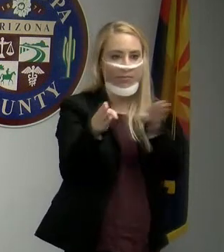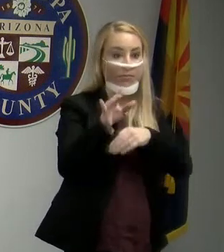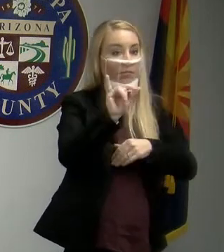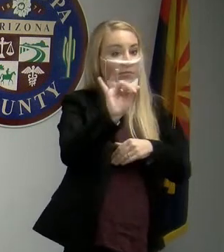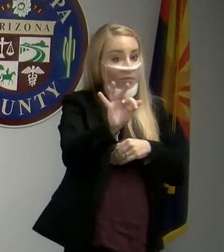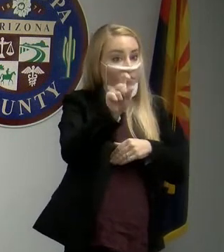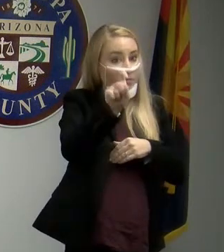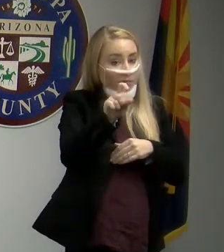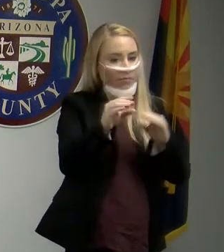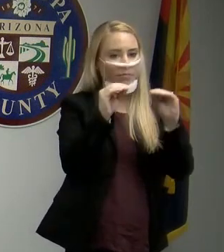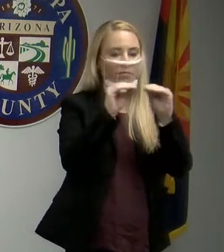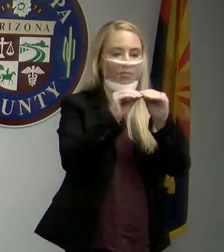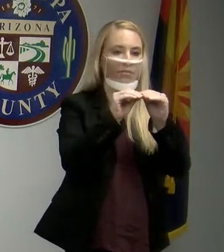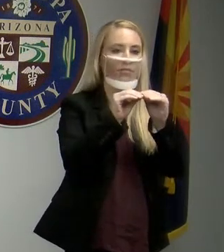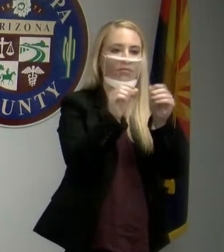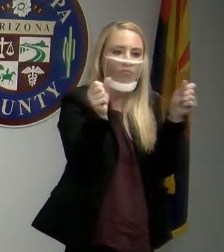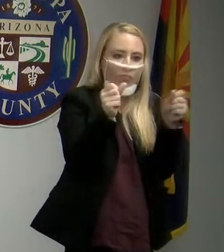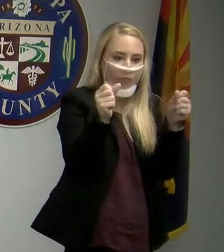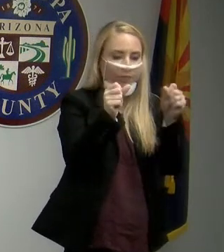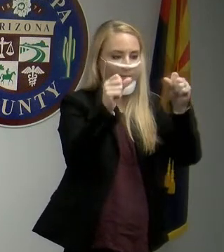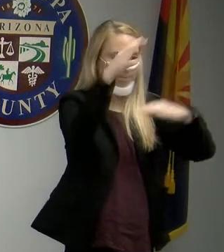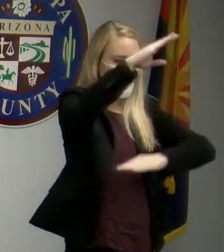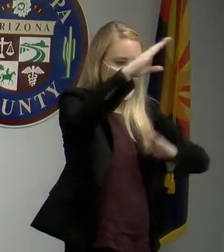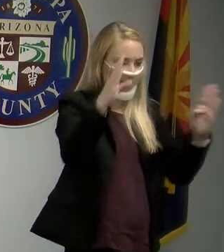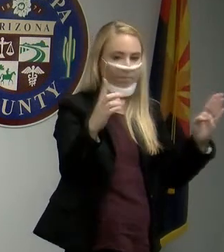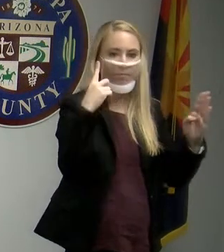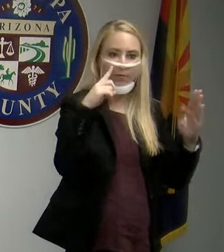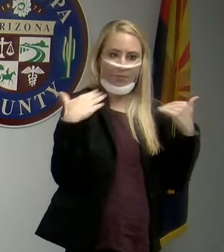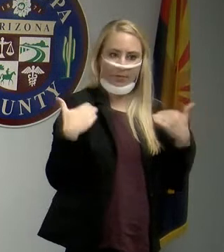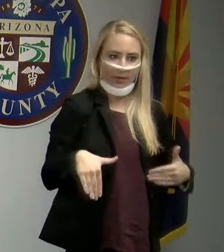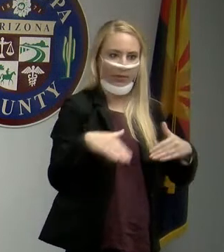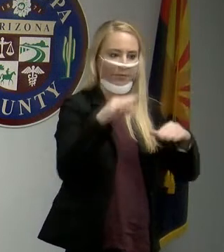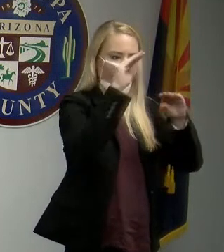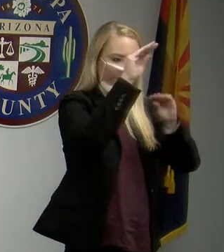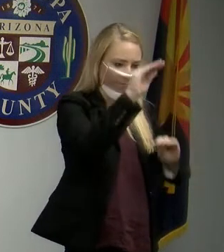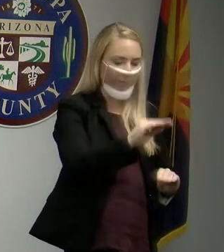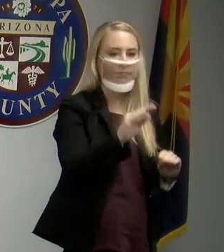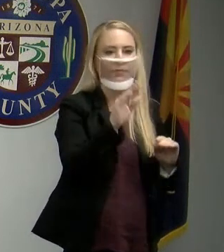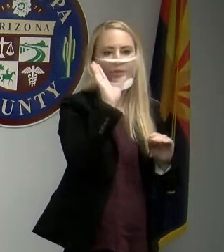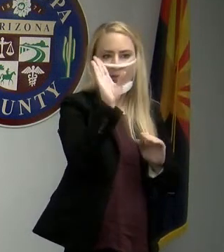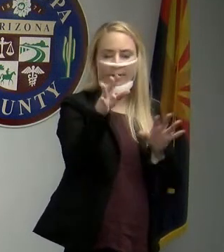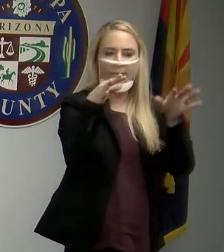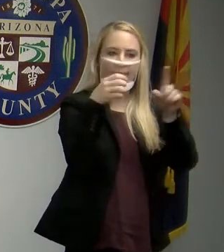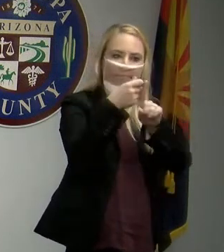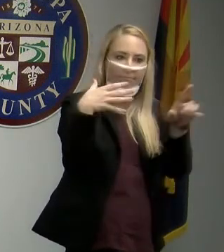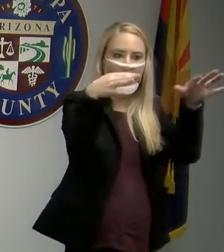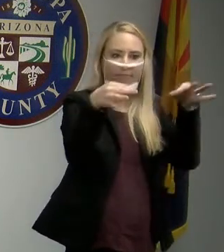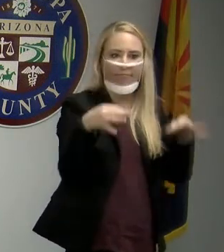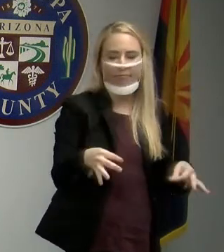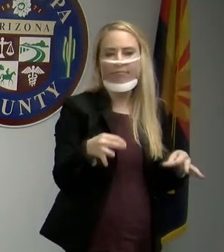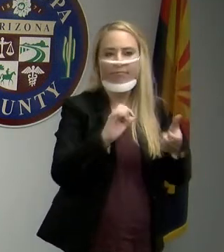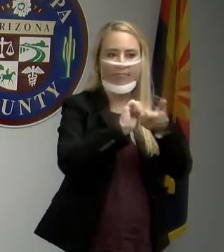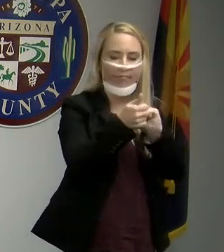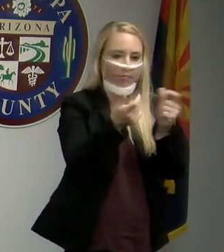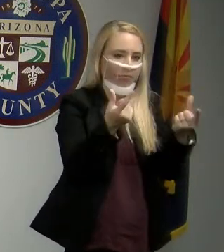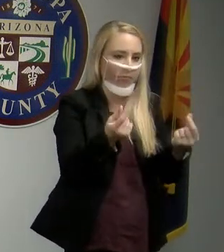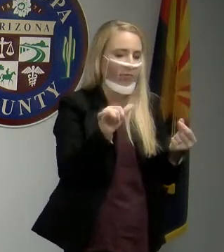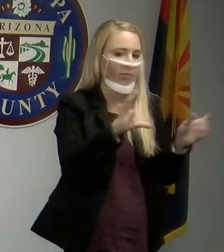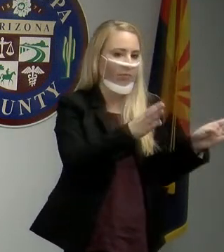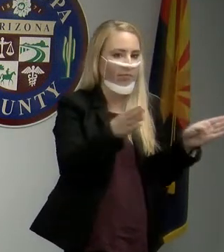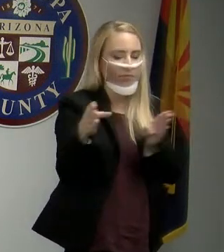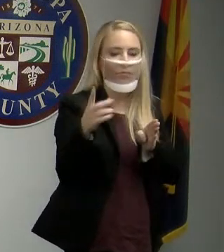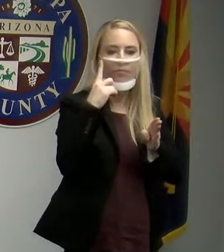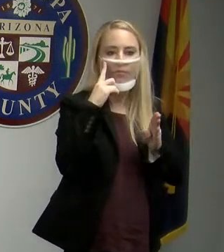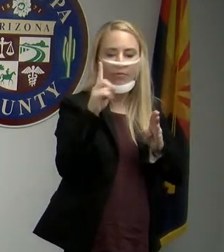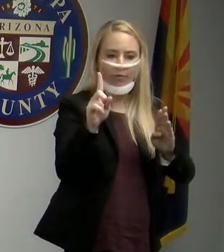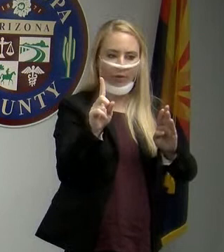portable coolers at some point during this pandemic. He will talk a little bit more about that plan and how we are now executing on that plan in order to